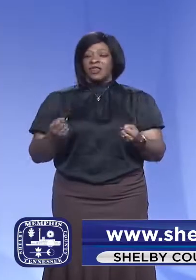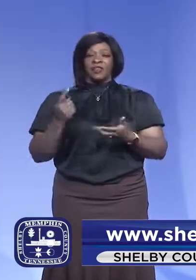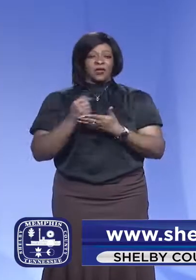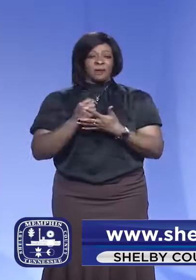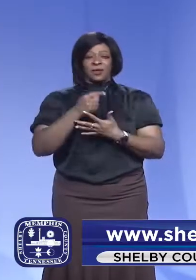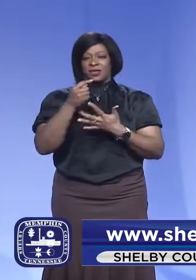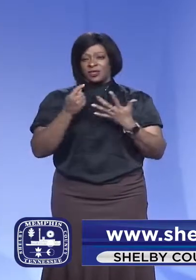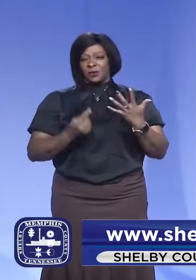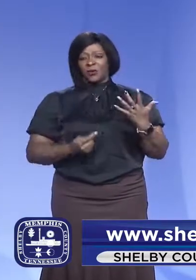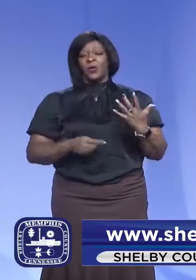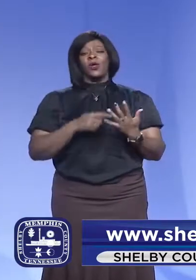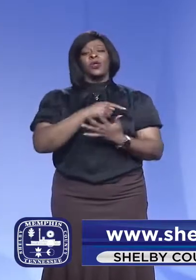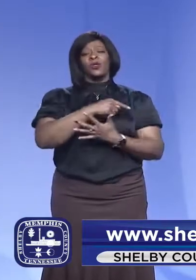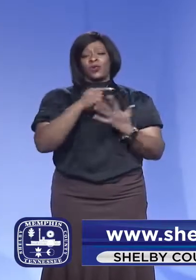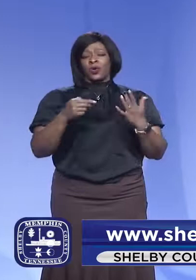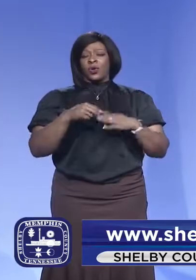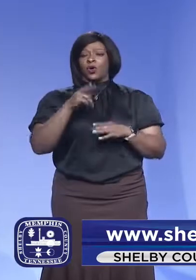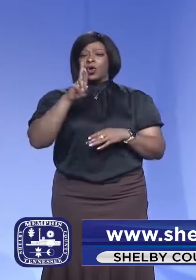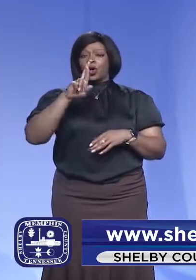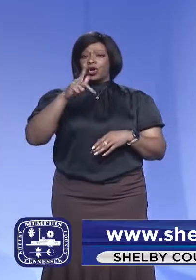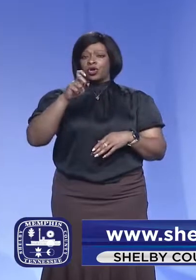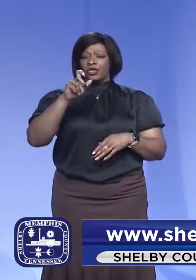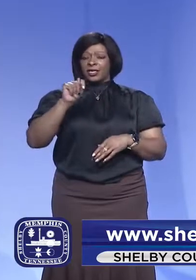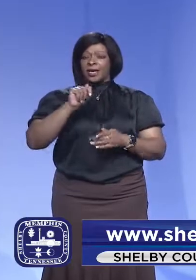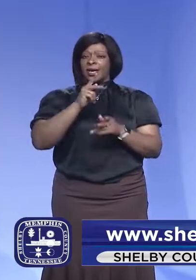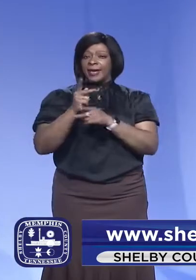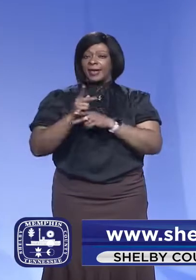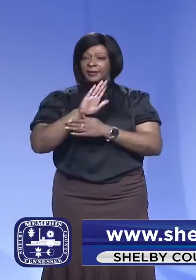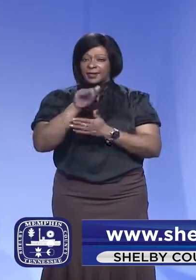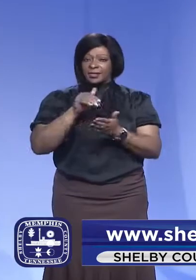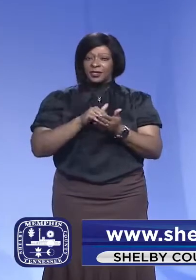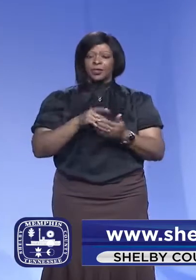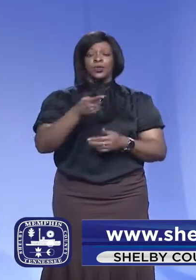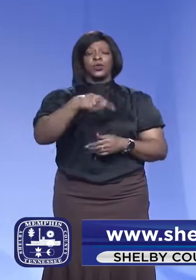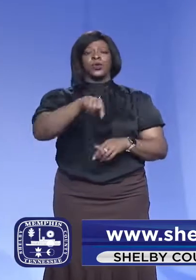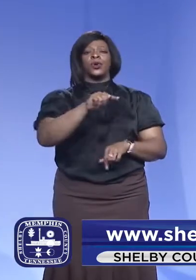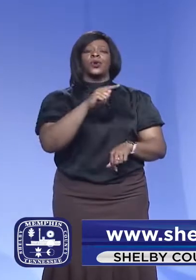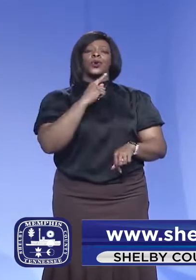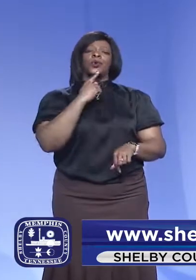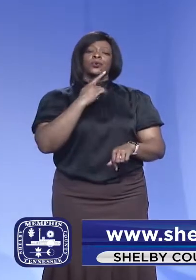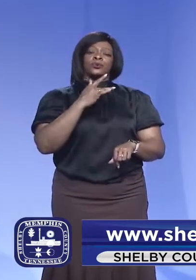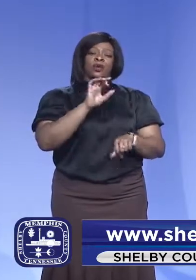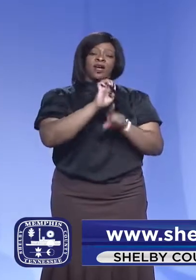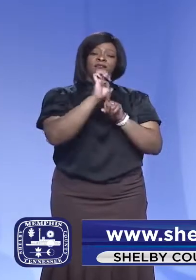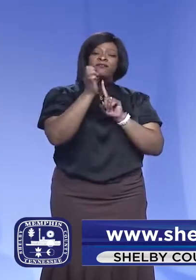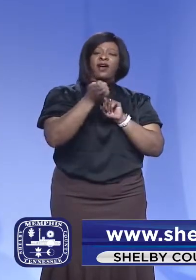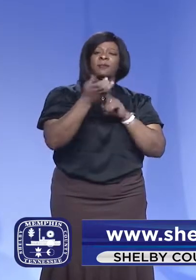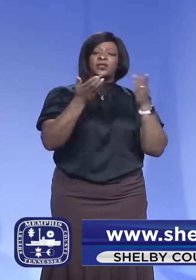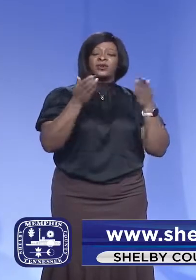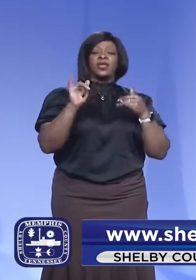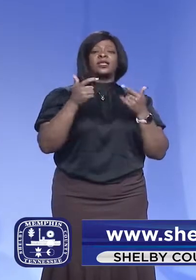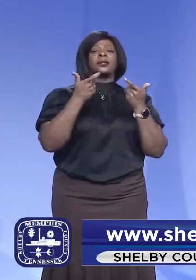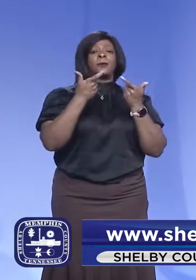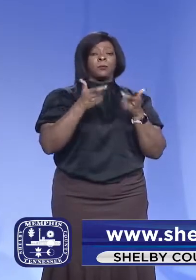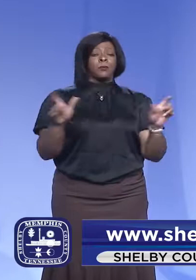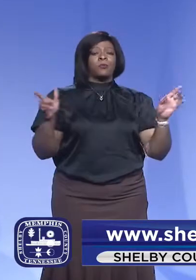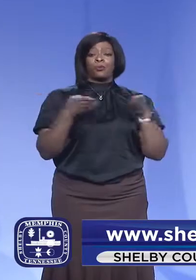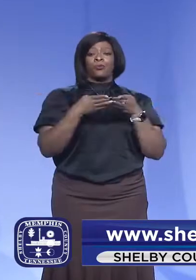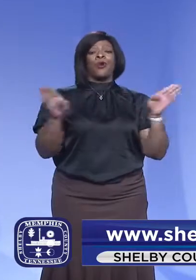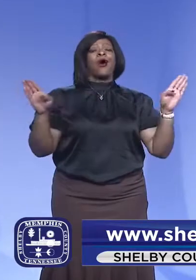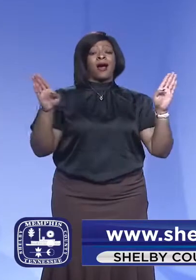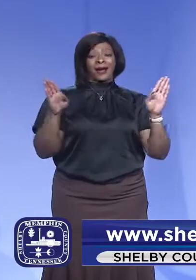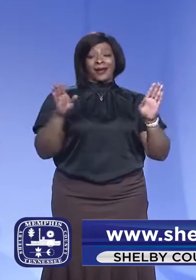on. Those who are in urgent care centers, those who do environmental services, that's a very, very broad